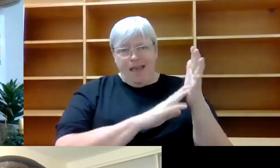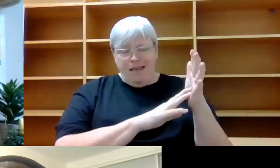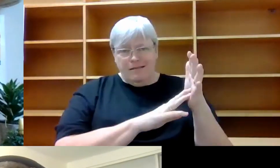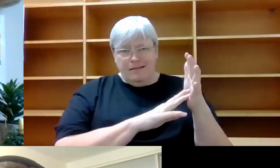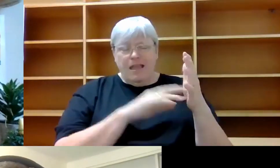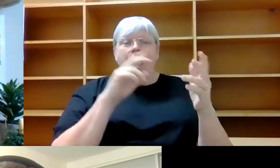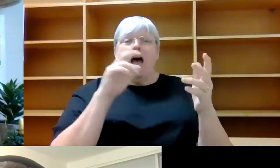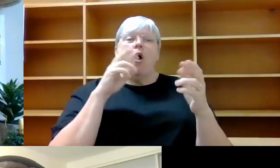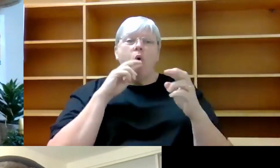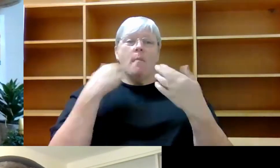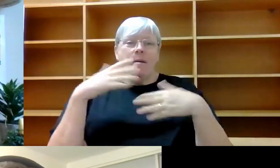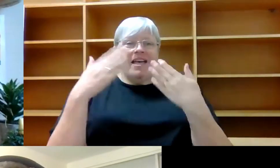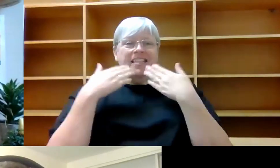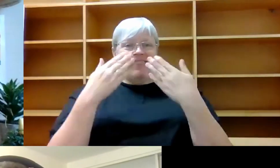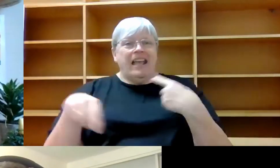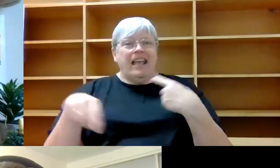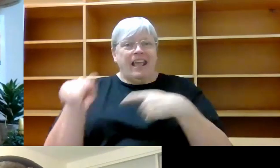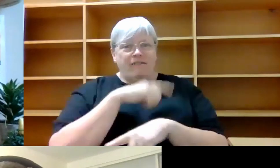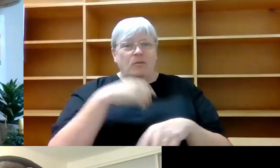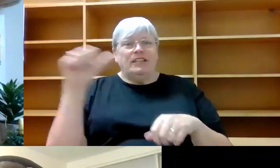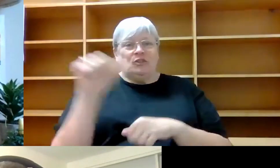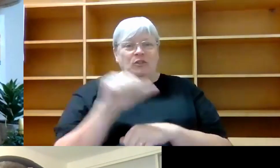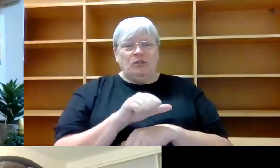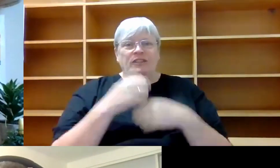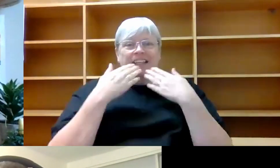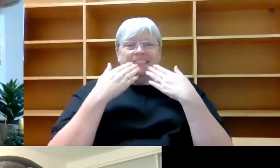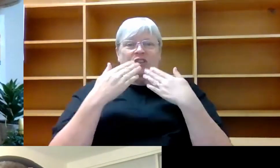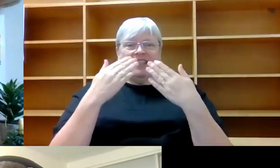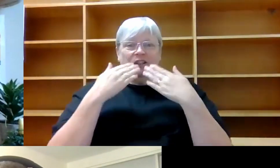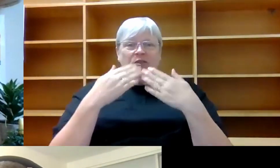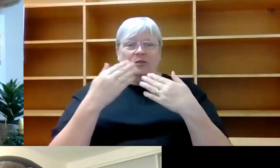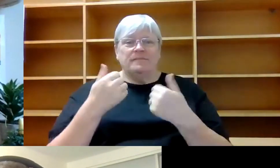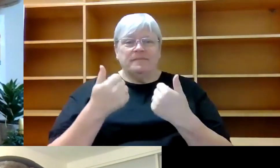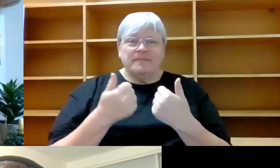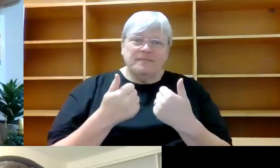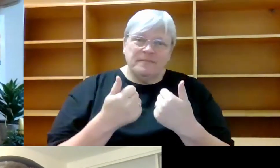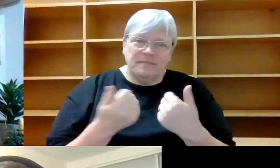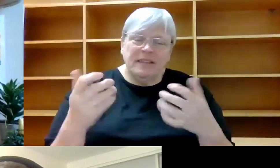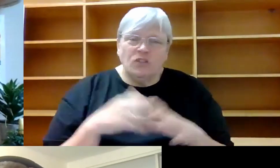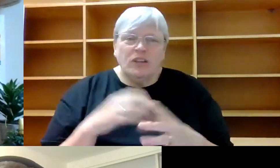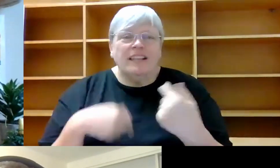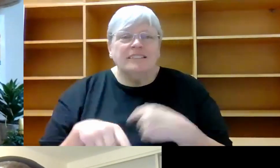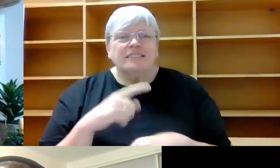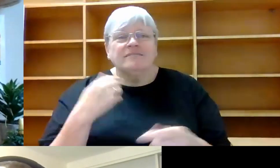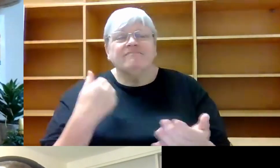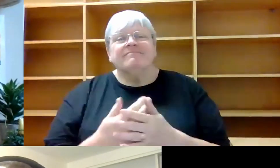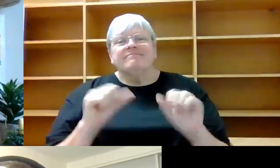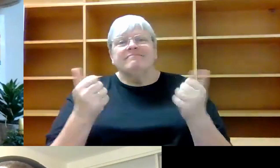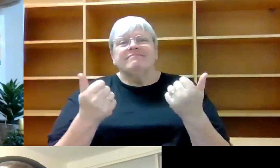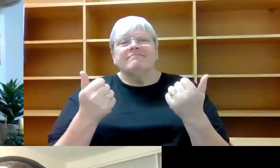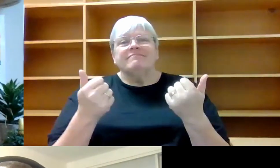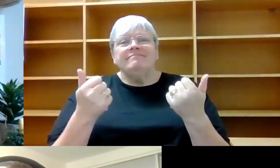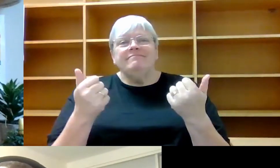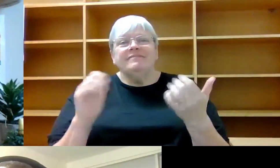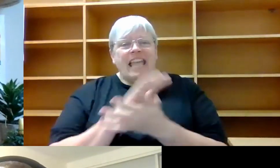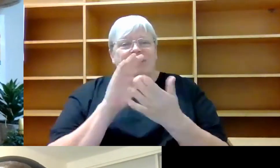I've thanked everyone I'm supposed to thank. And yeah, thanks for joining us, and